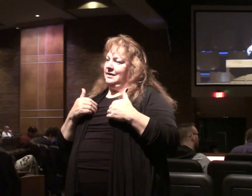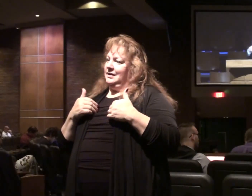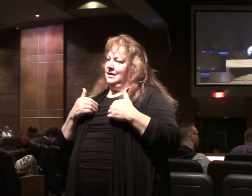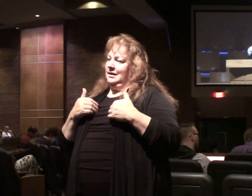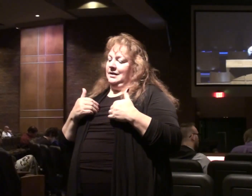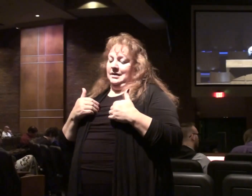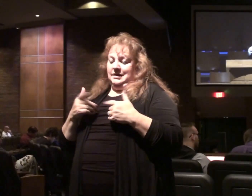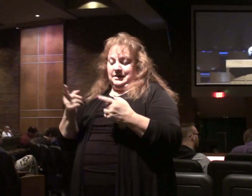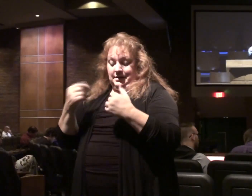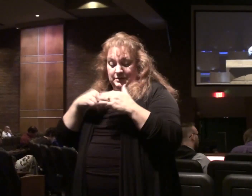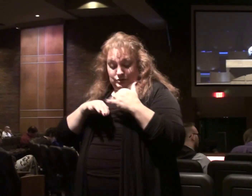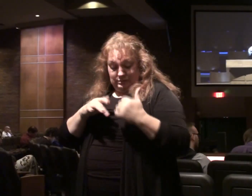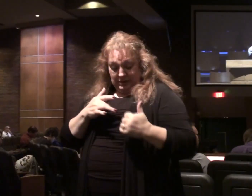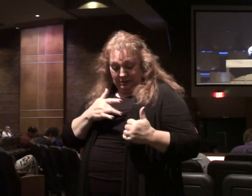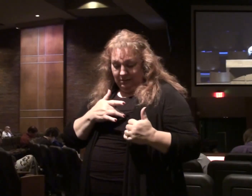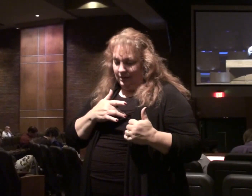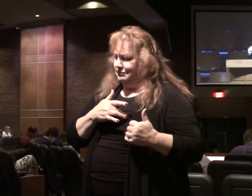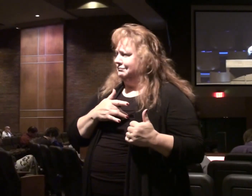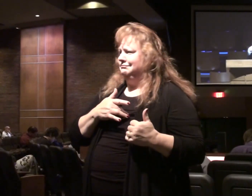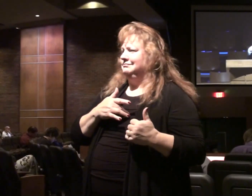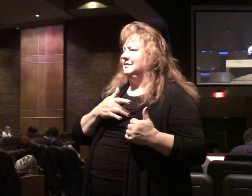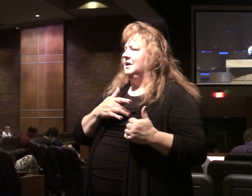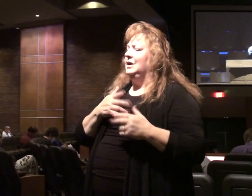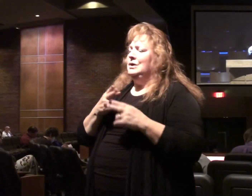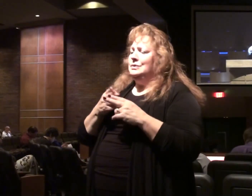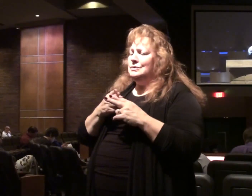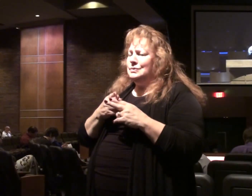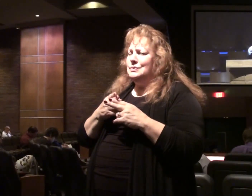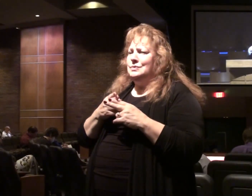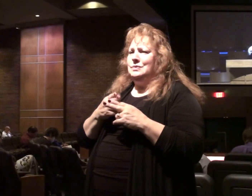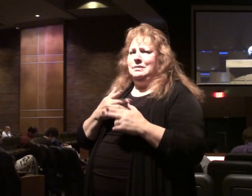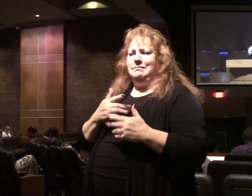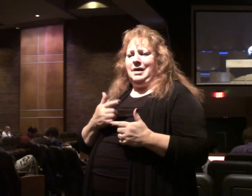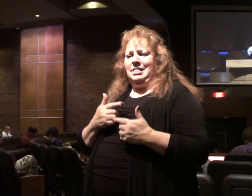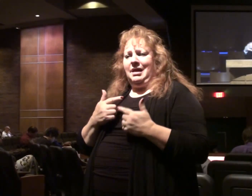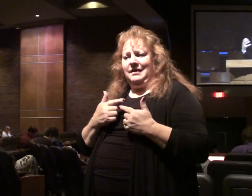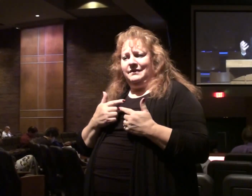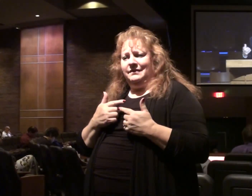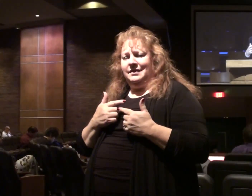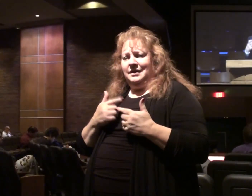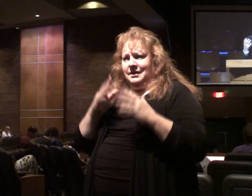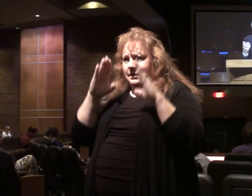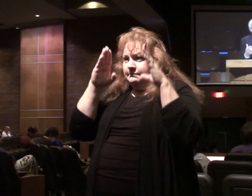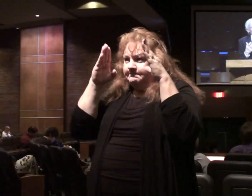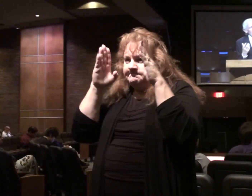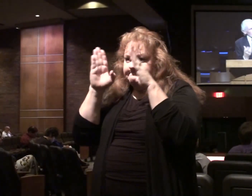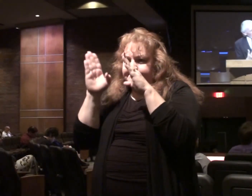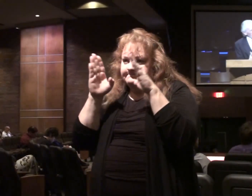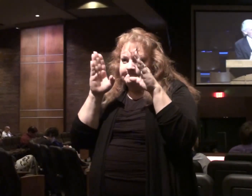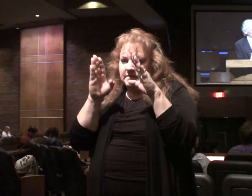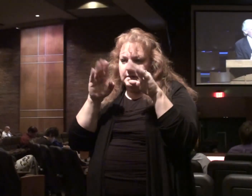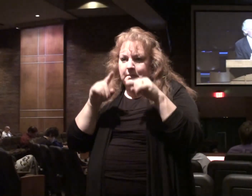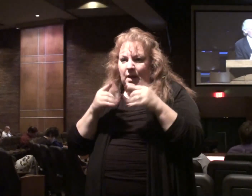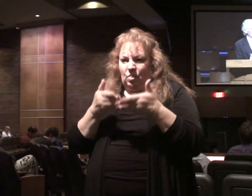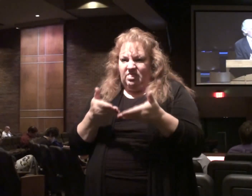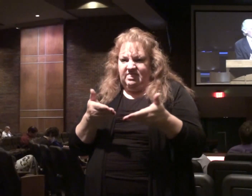find their way into our heart. And pretty soon I find my life built and arranged around